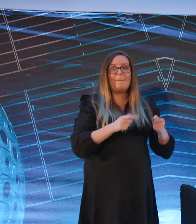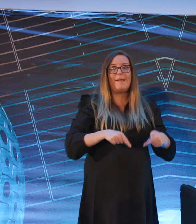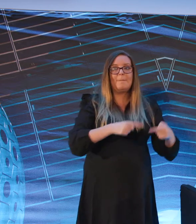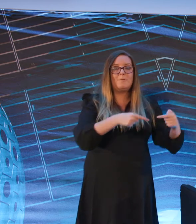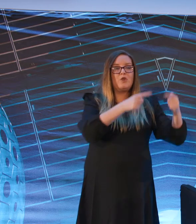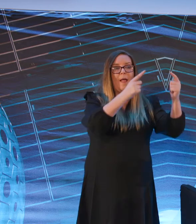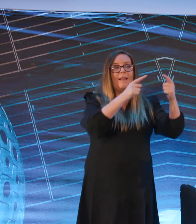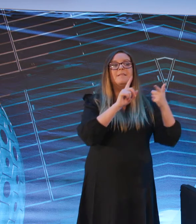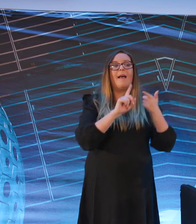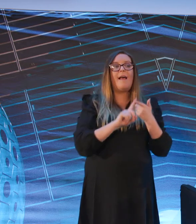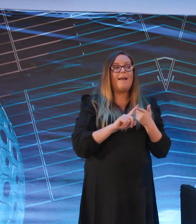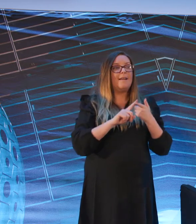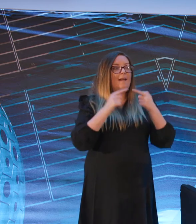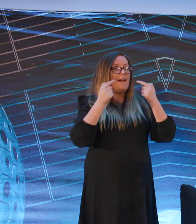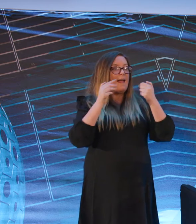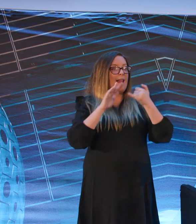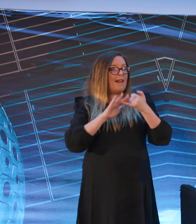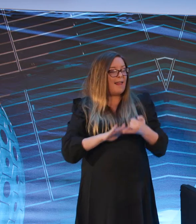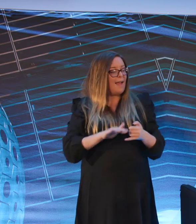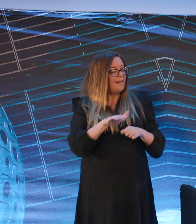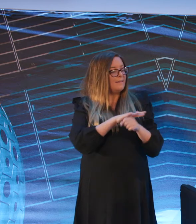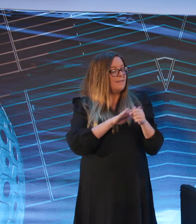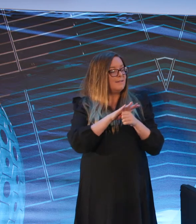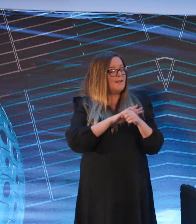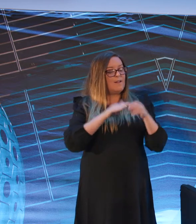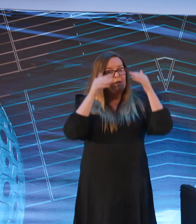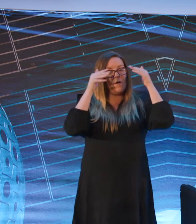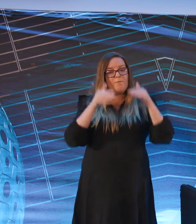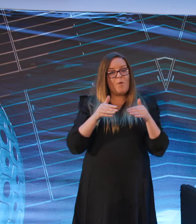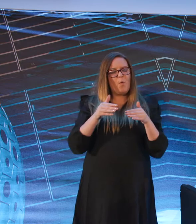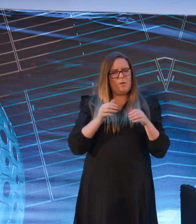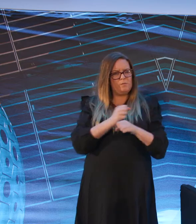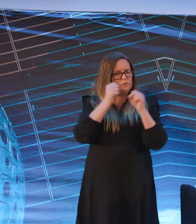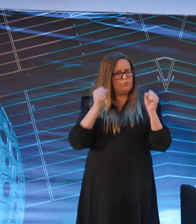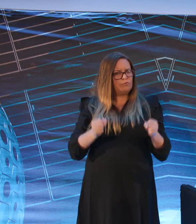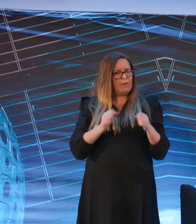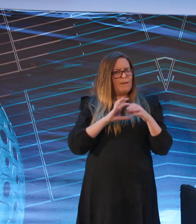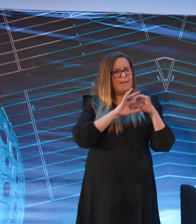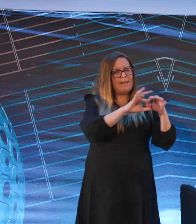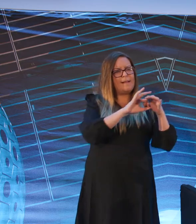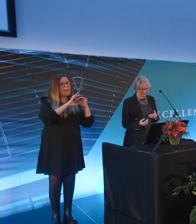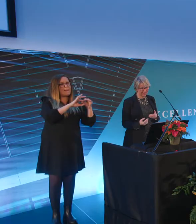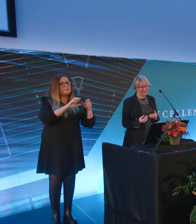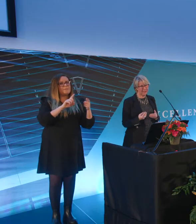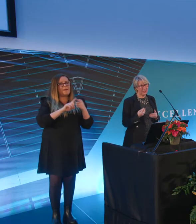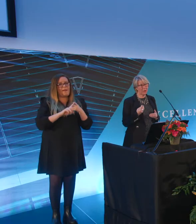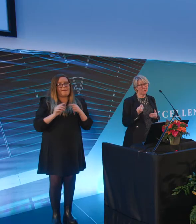And our final area of focus is to foster strong engagement and partnerships.